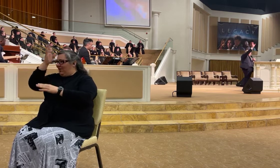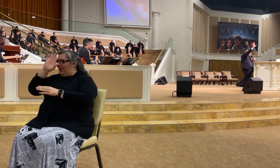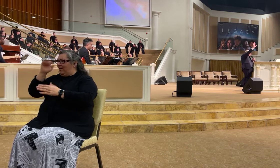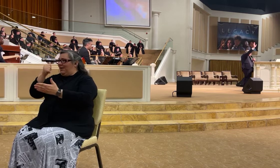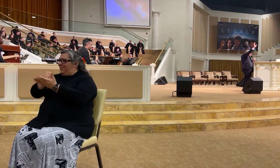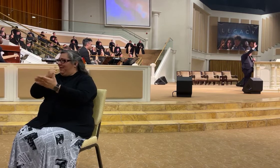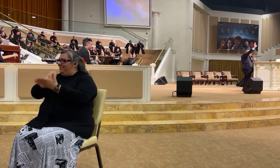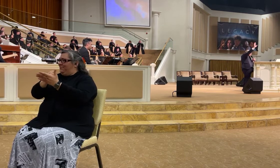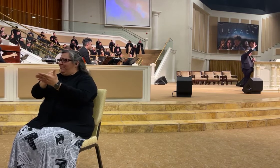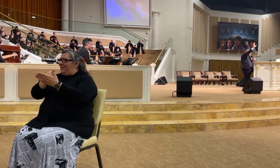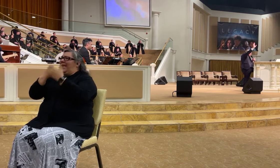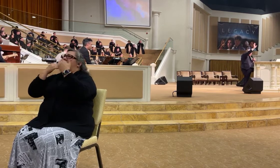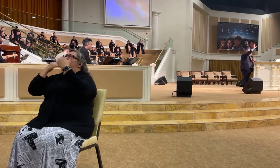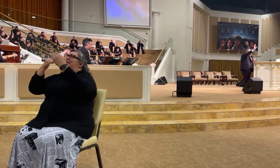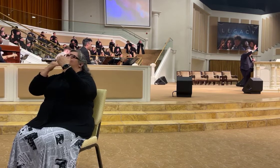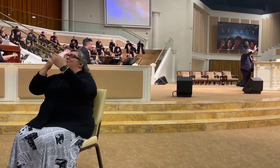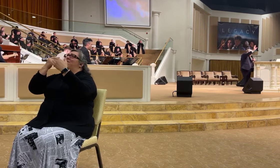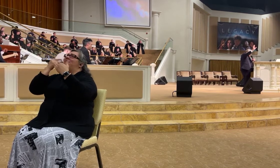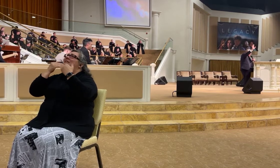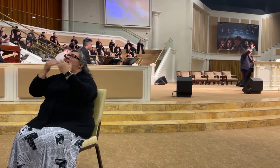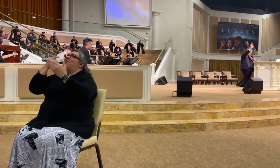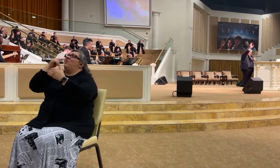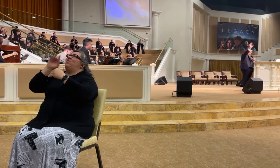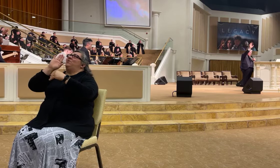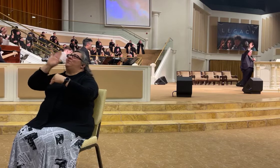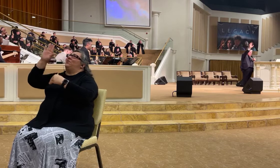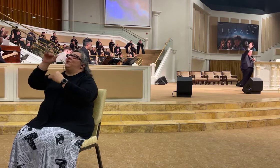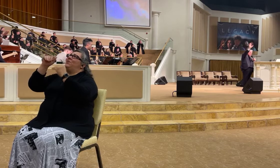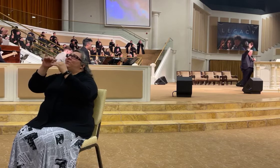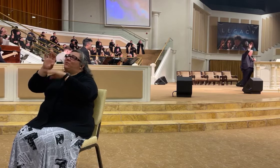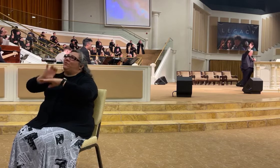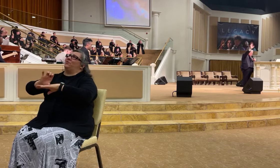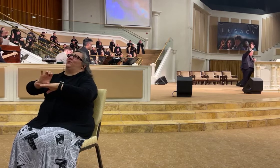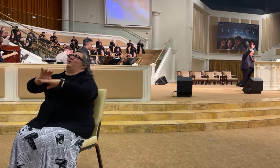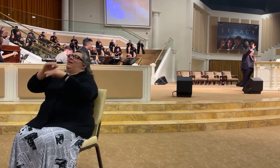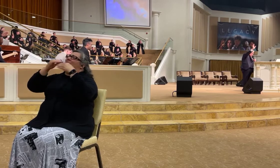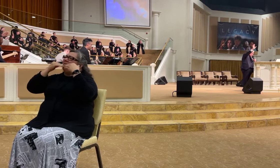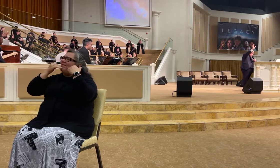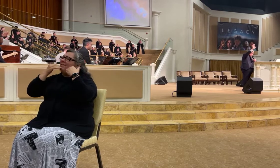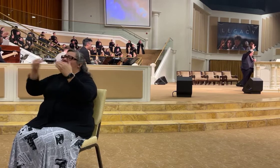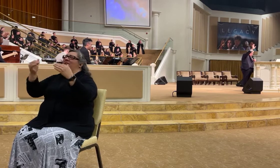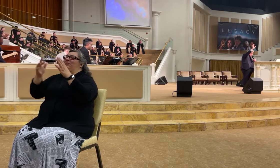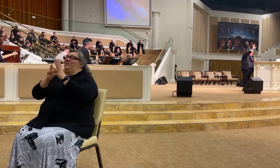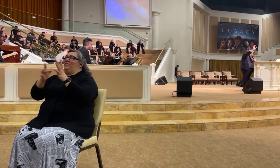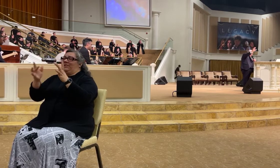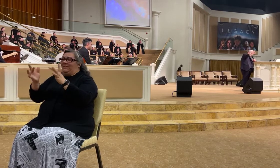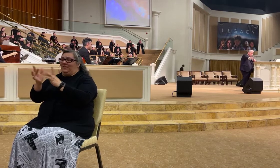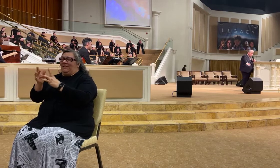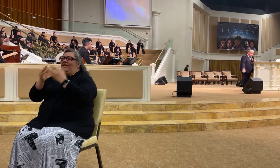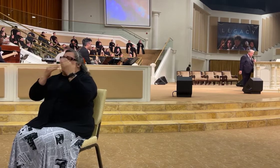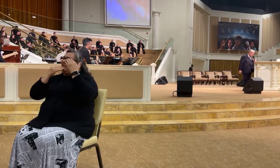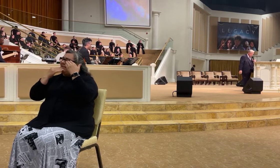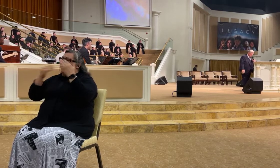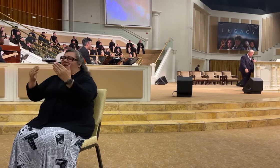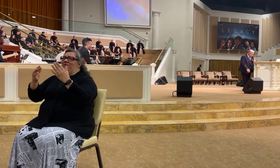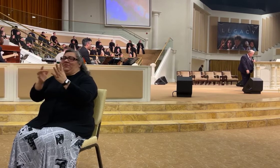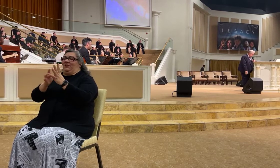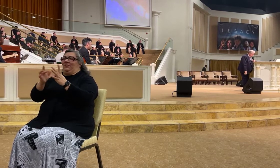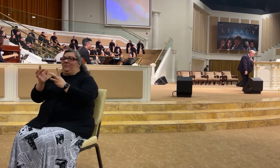Let's thank Him again for the house of God. Oh, Lord, thank you, Jesus. Thank you,